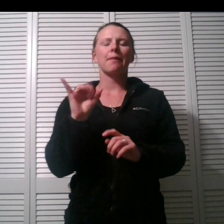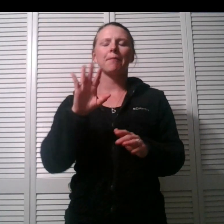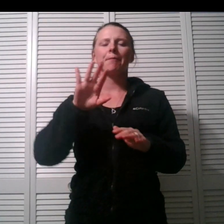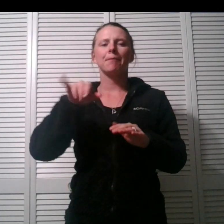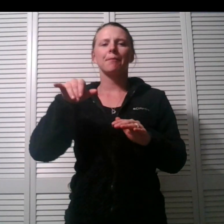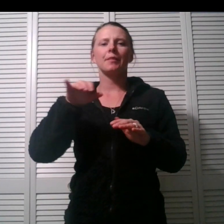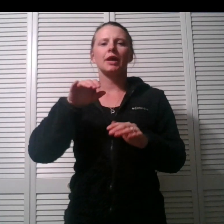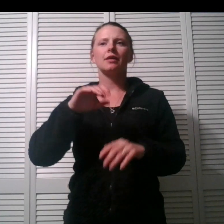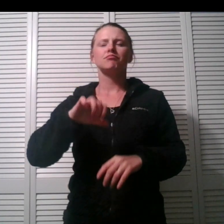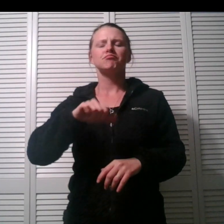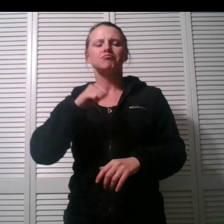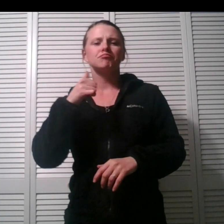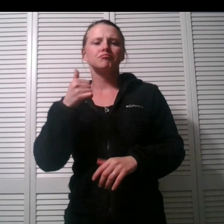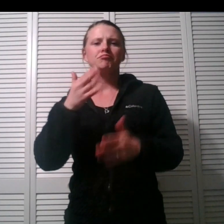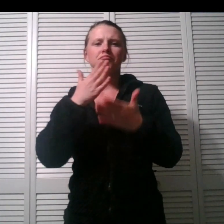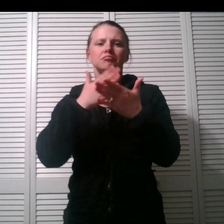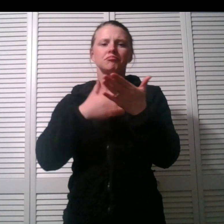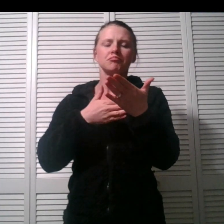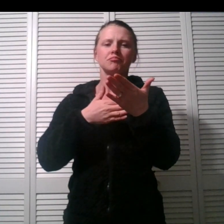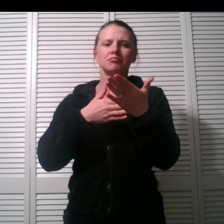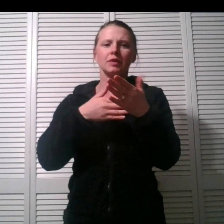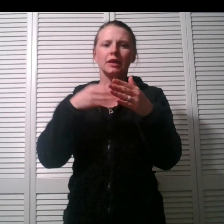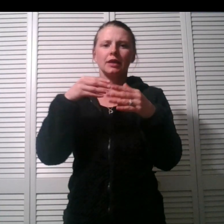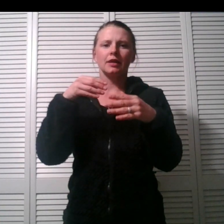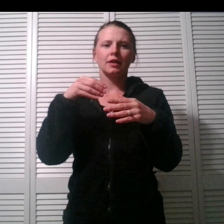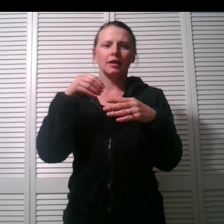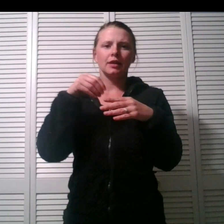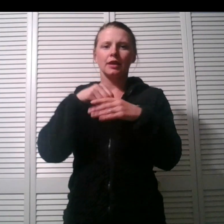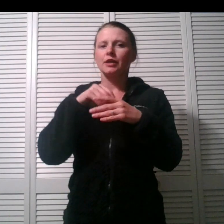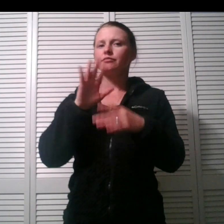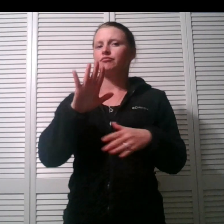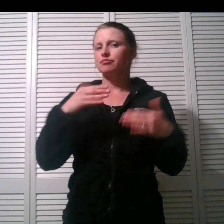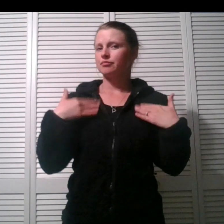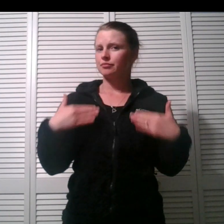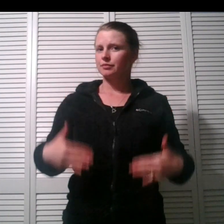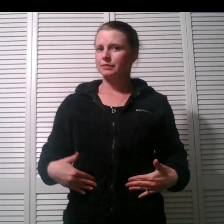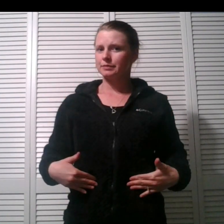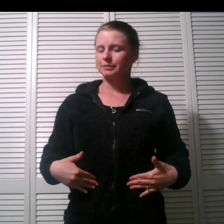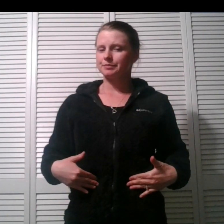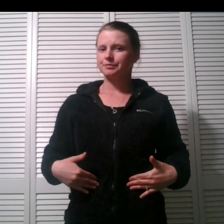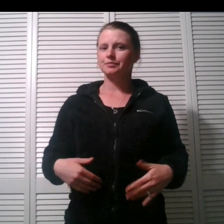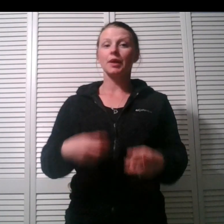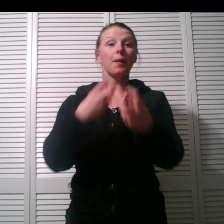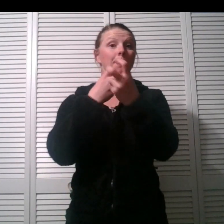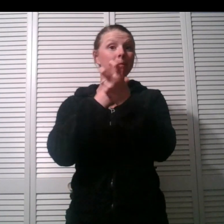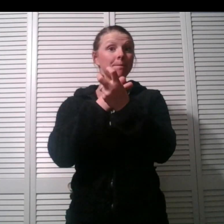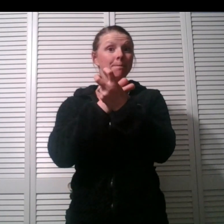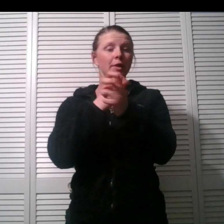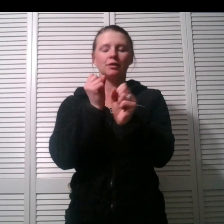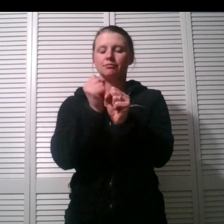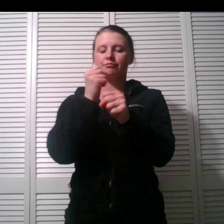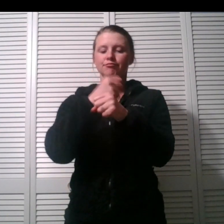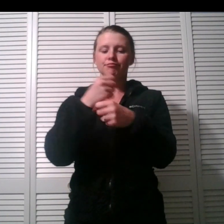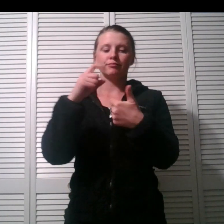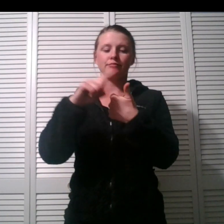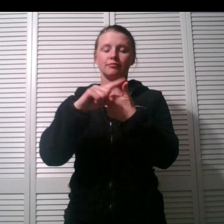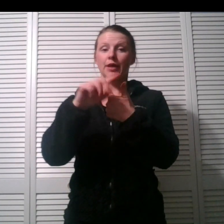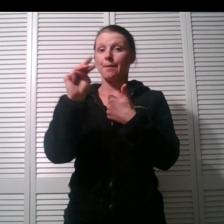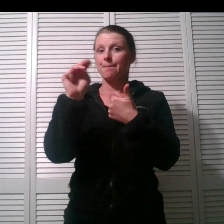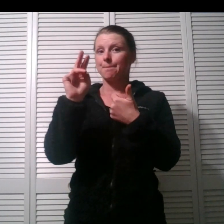A fully developed bone is made up of mineral salts, water, and tissue.